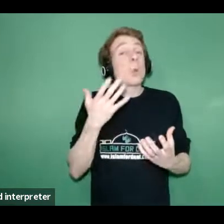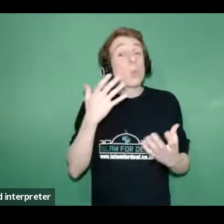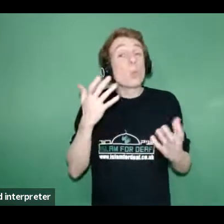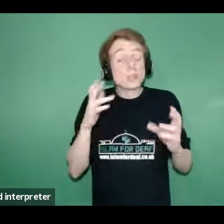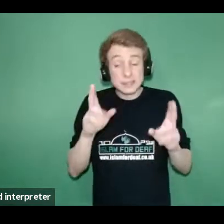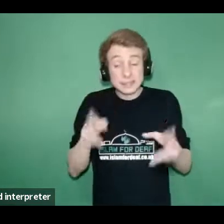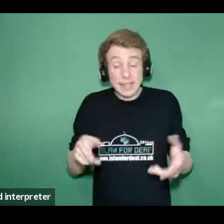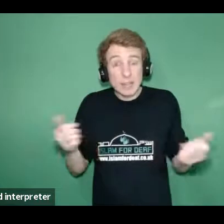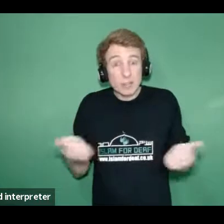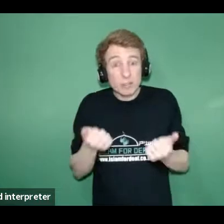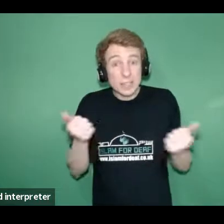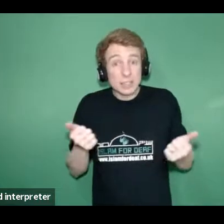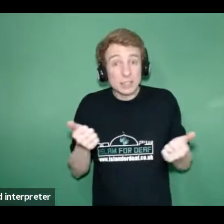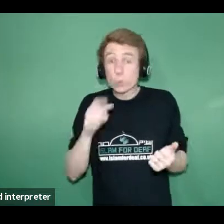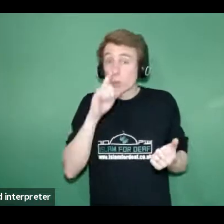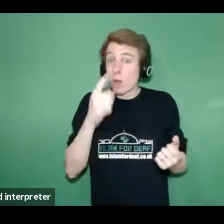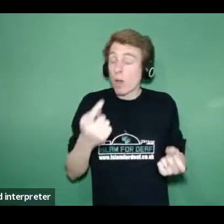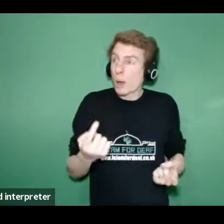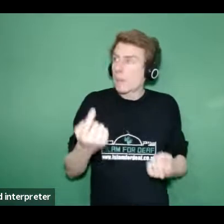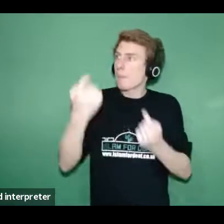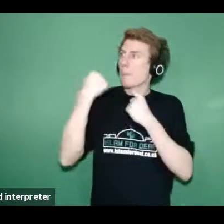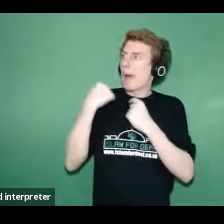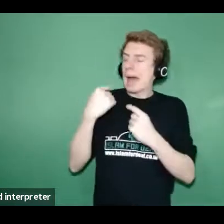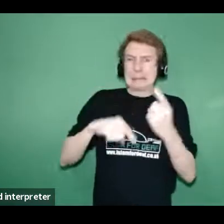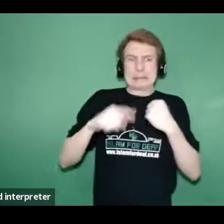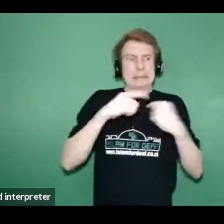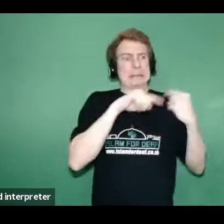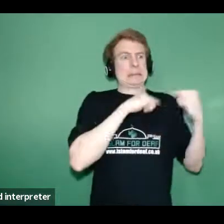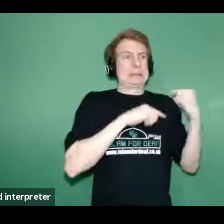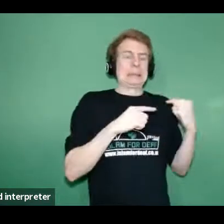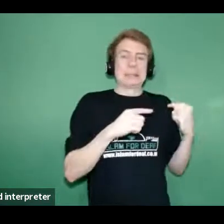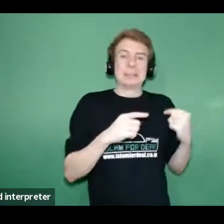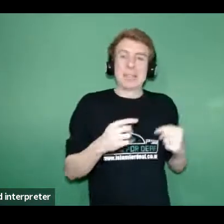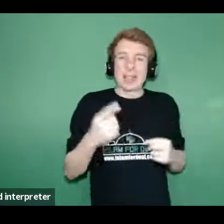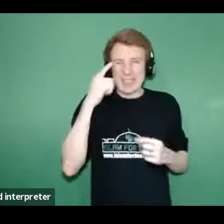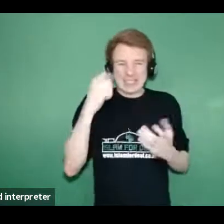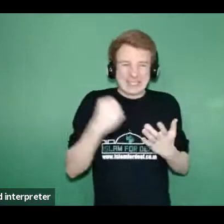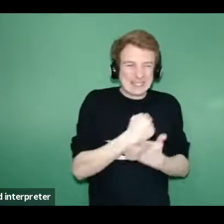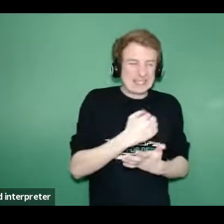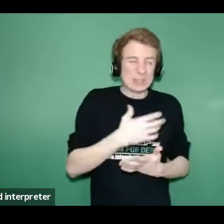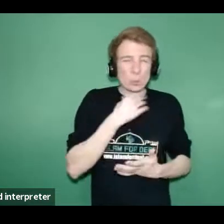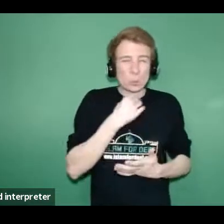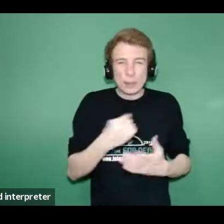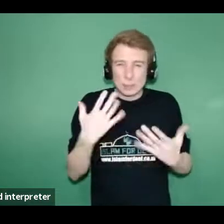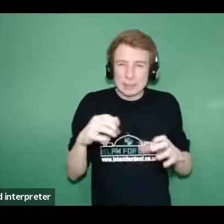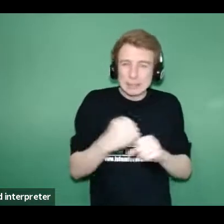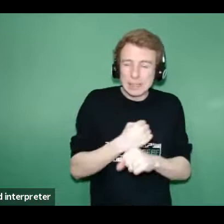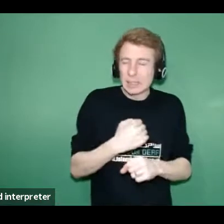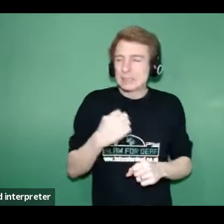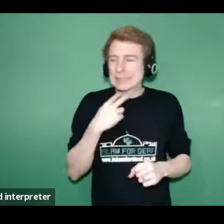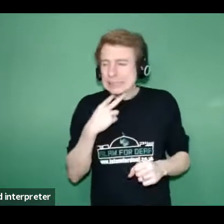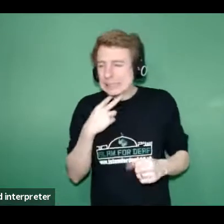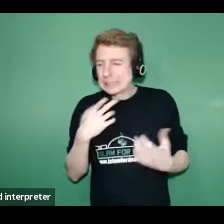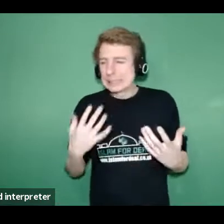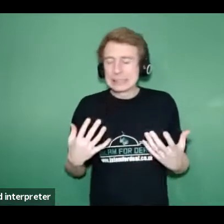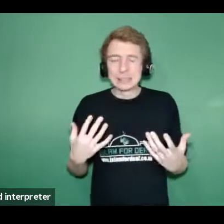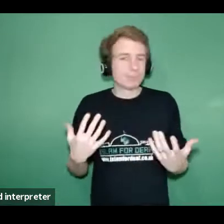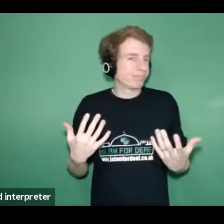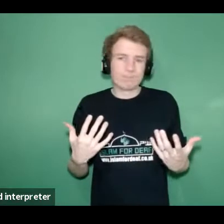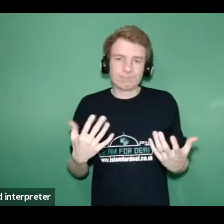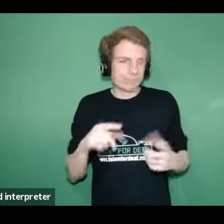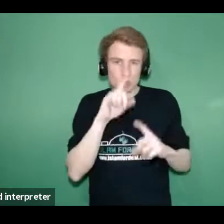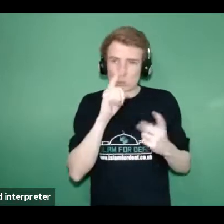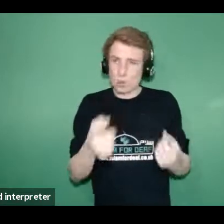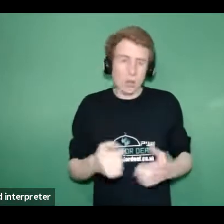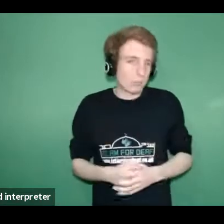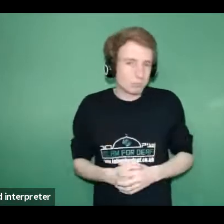regret, nor will there be any opportunity for you to return to the worldly life, to perform righteous deeds